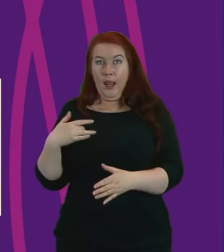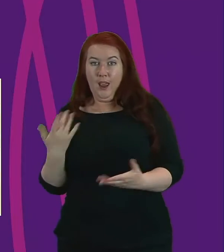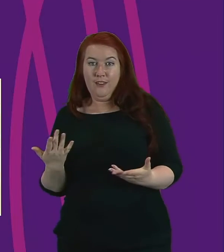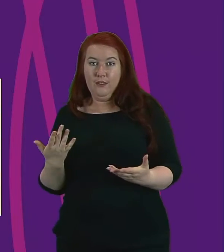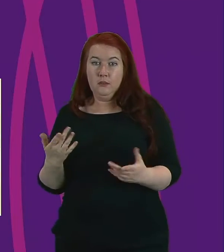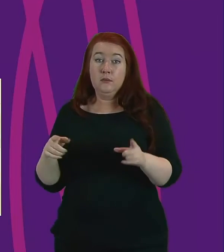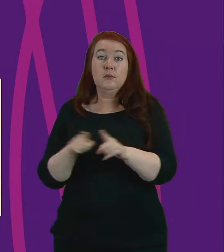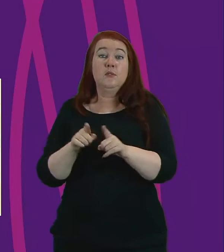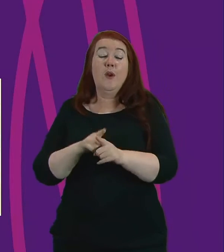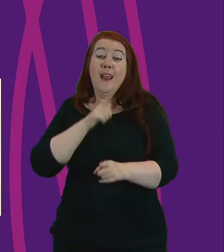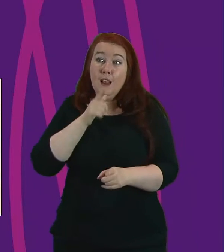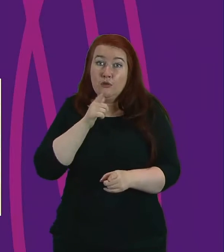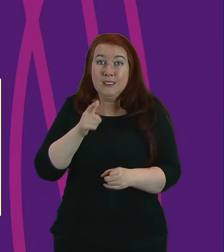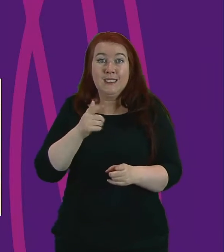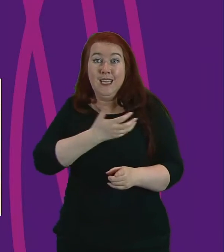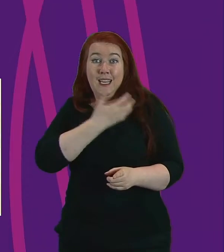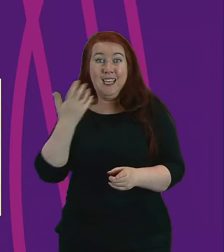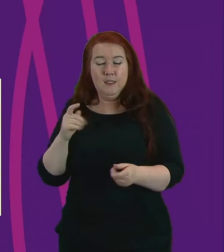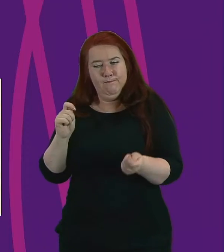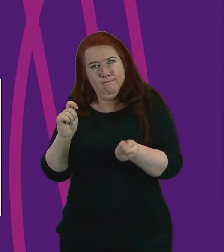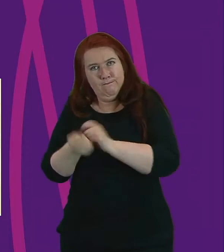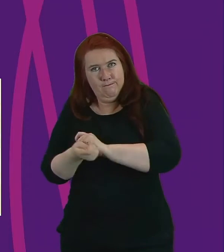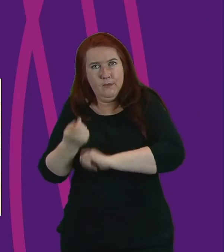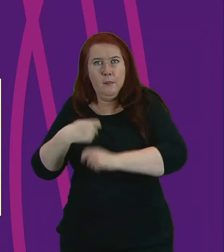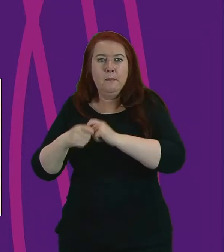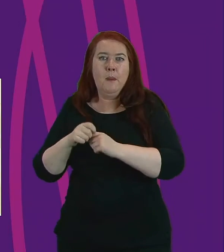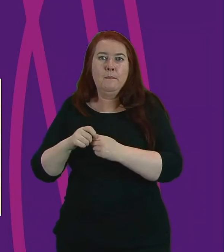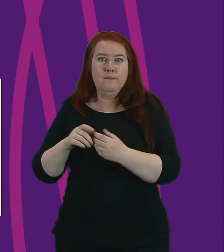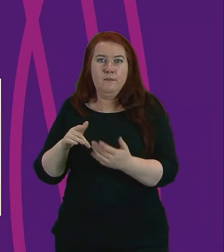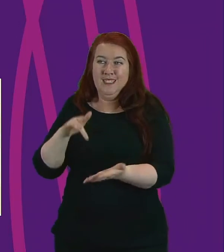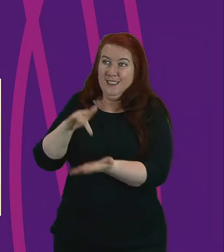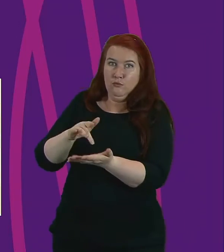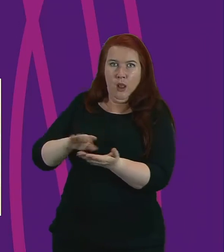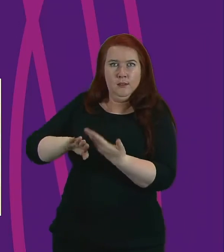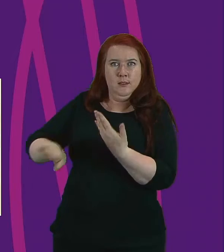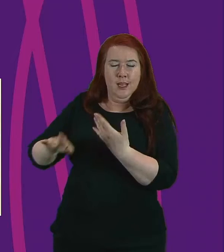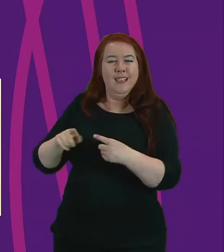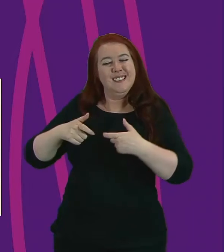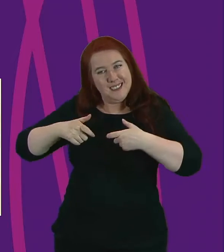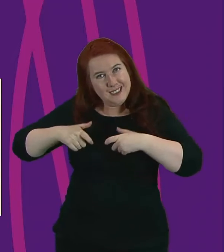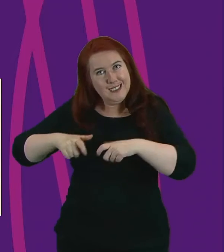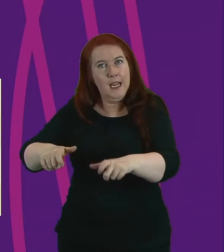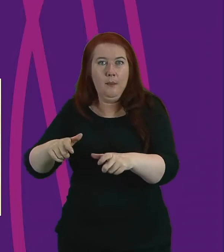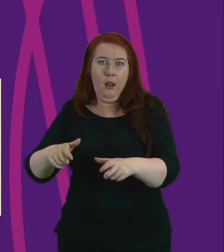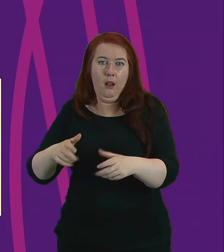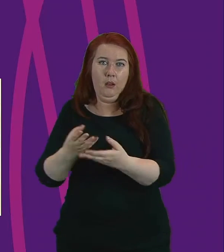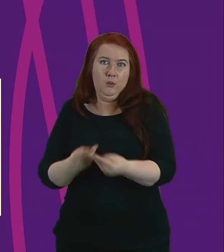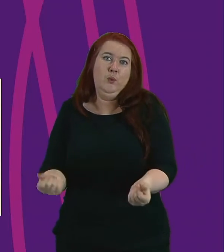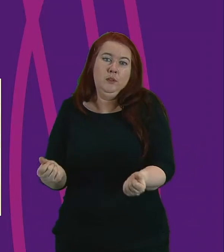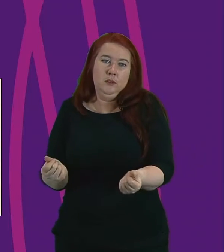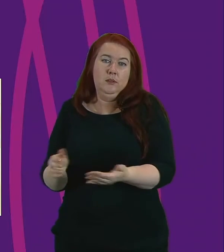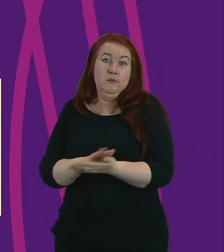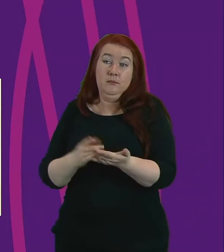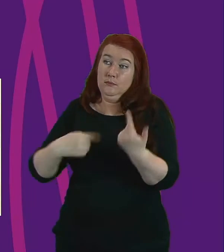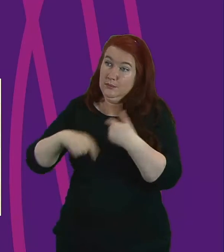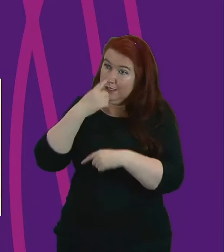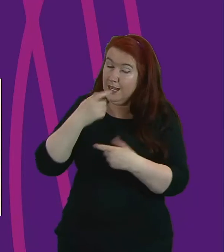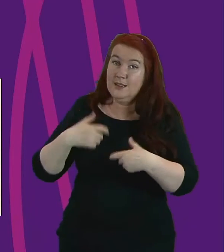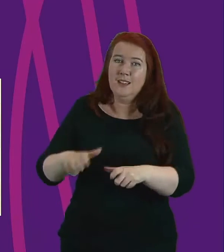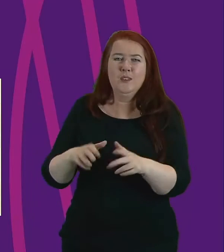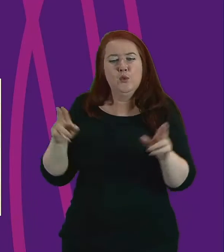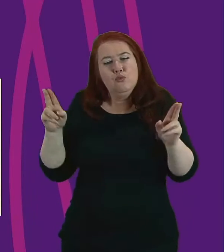electricity and heat to decentralised and sustainable sources so we can continue to benefit from the reduced